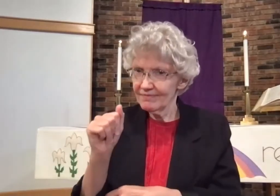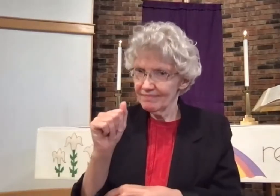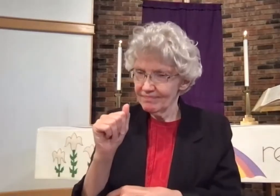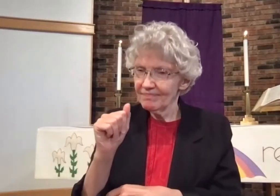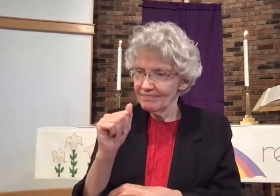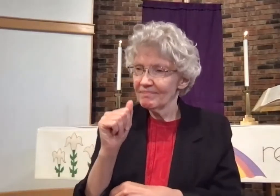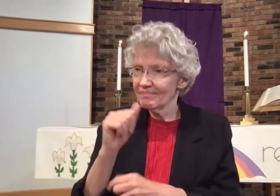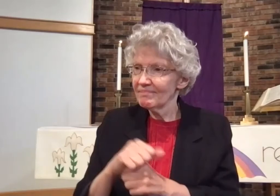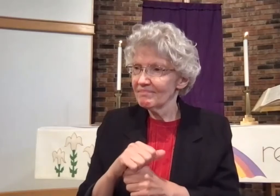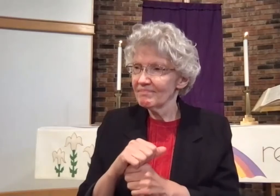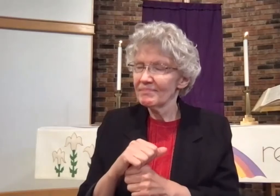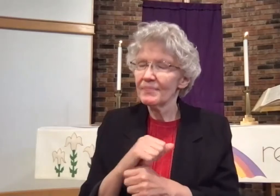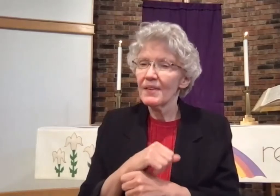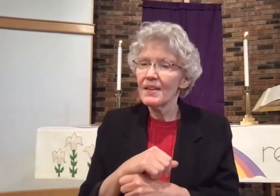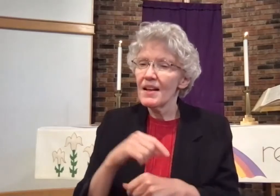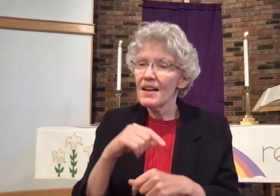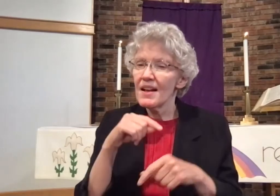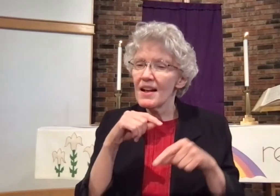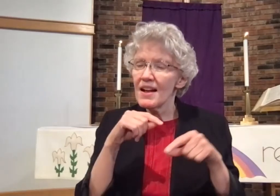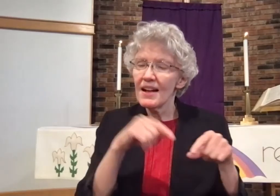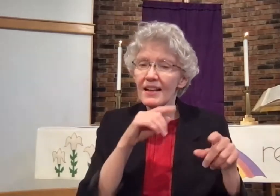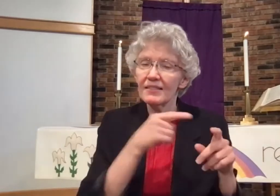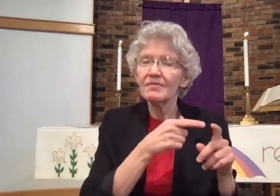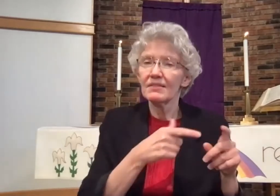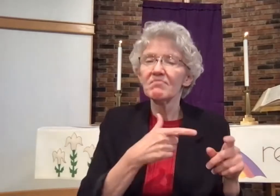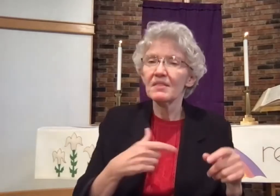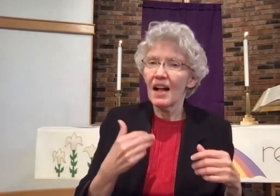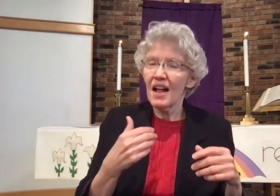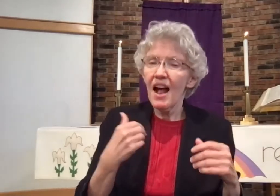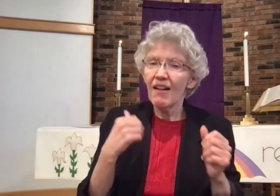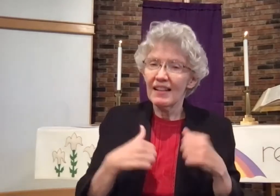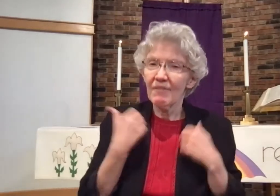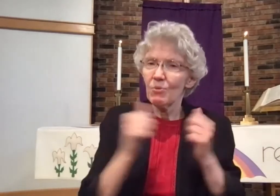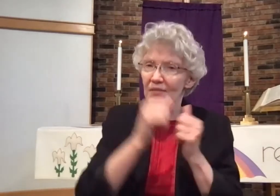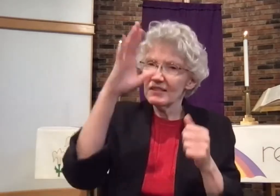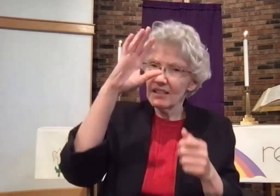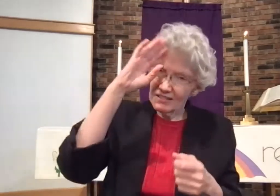For today's sermon, I want to tell a story of forgiveness.